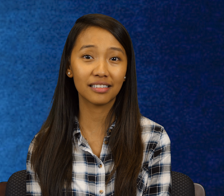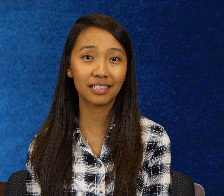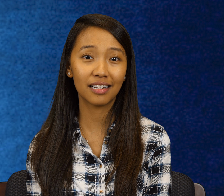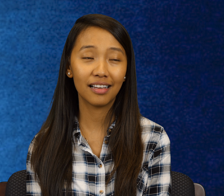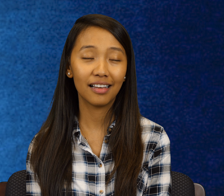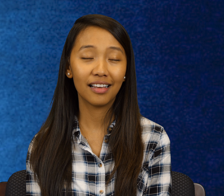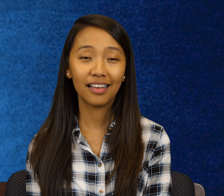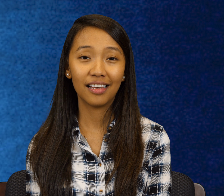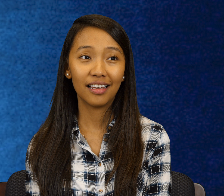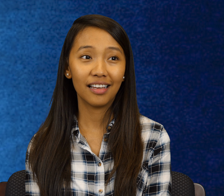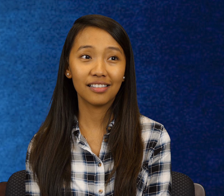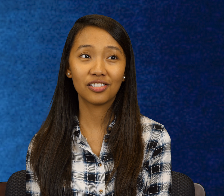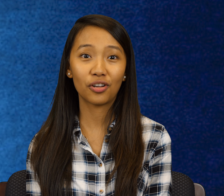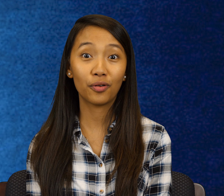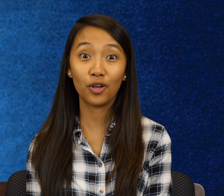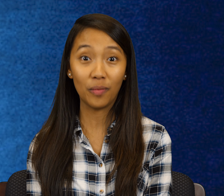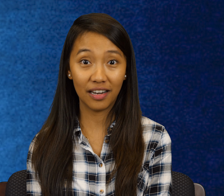Philippines is so humid